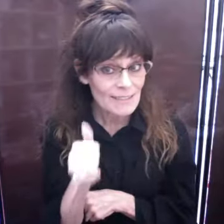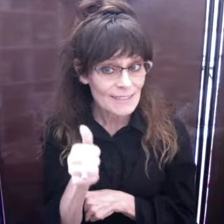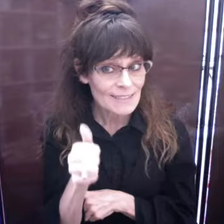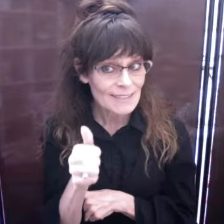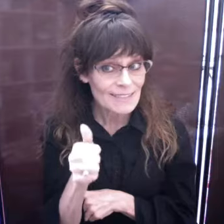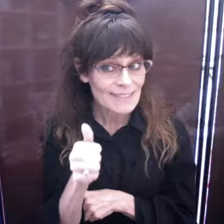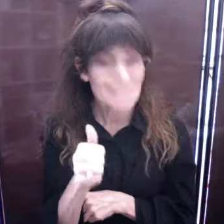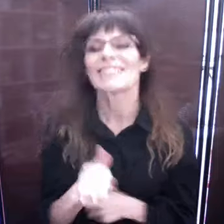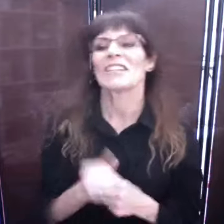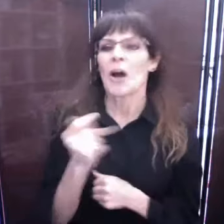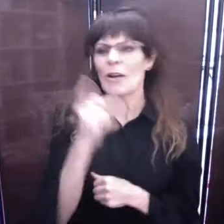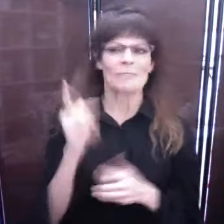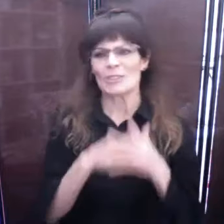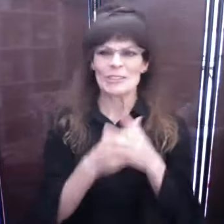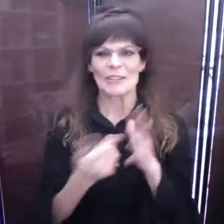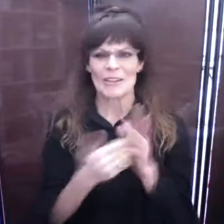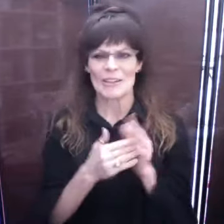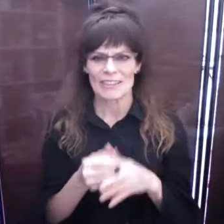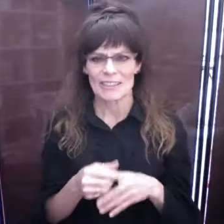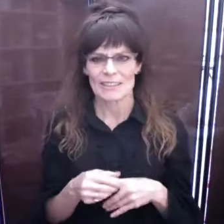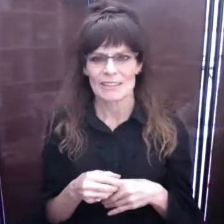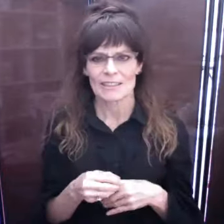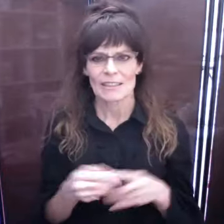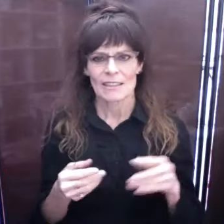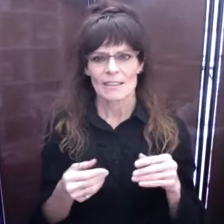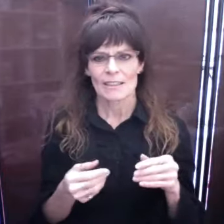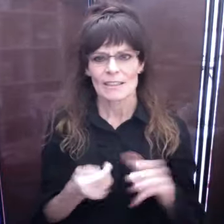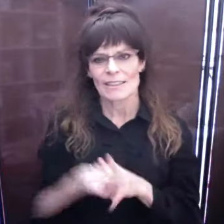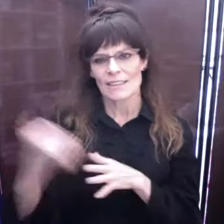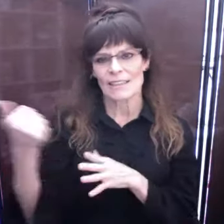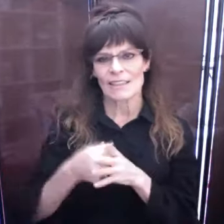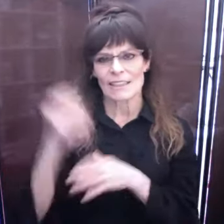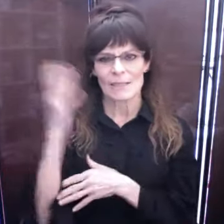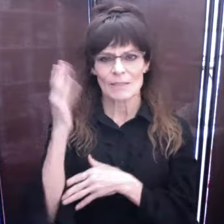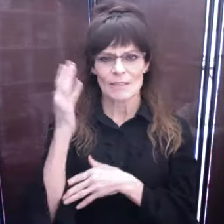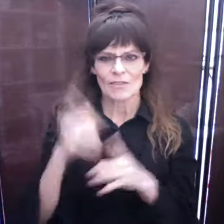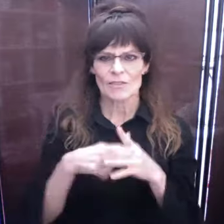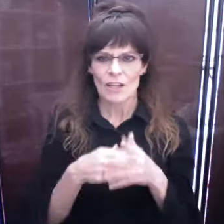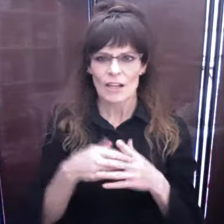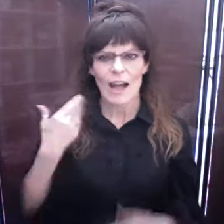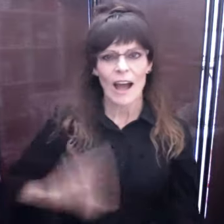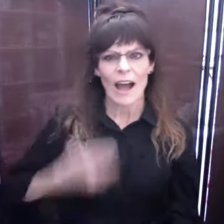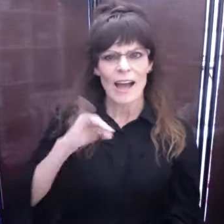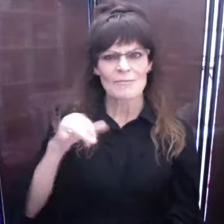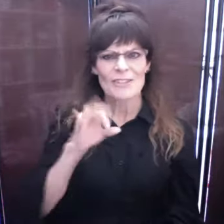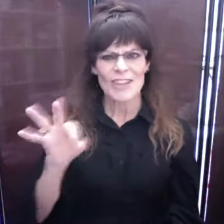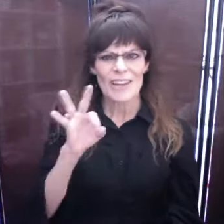All right, we'll just start over. We'll just skip the speech I was about to do. We'll just start over. I'm Jeff. I'm an alcoholic.